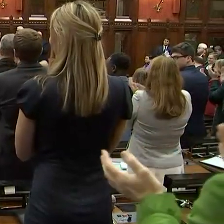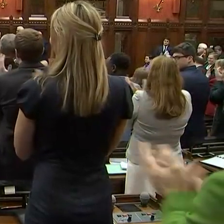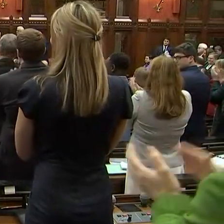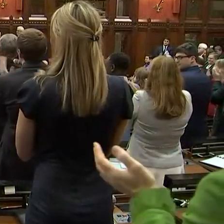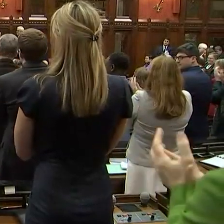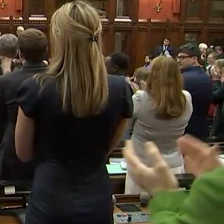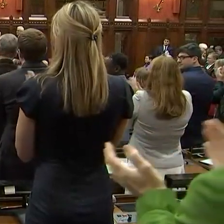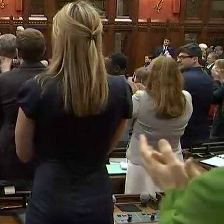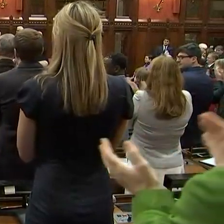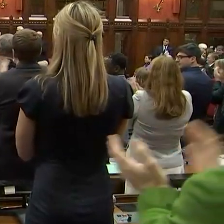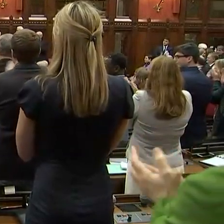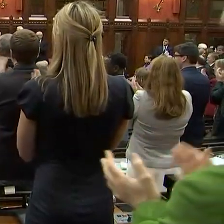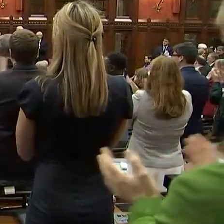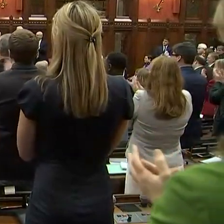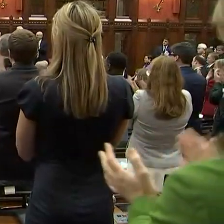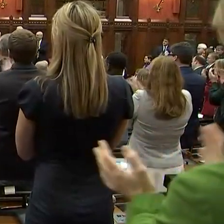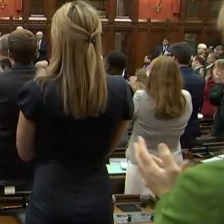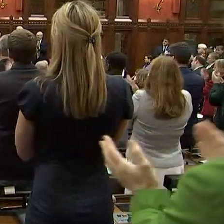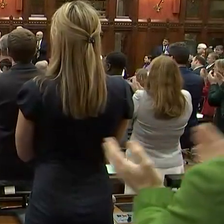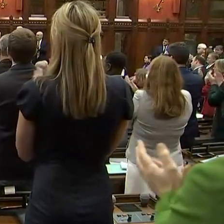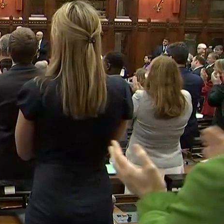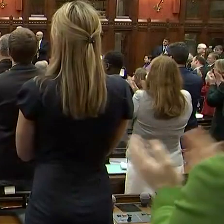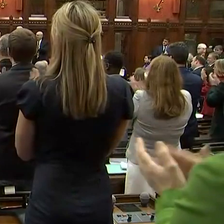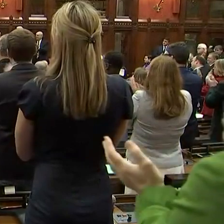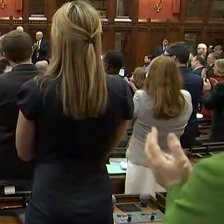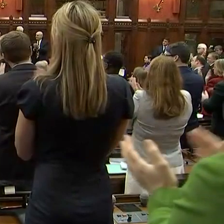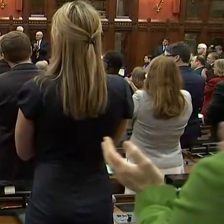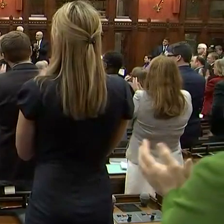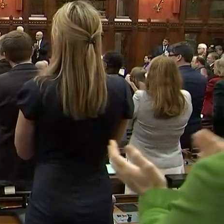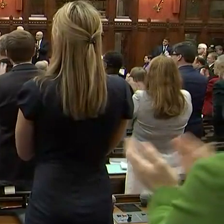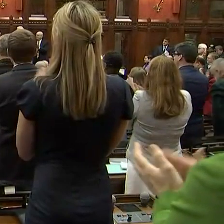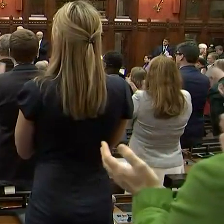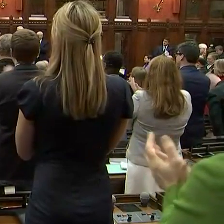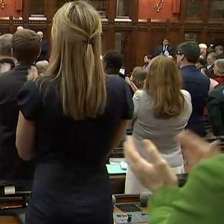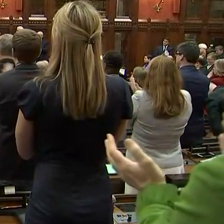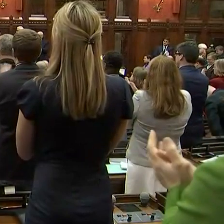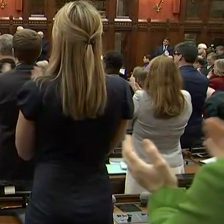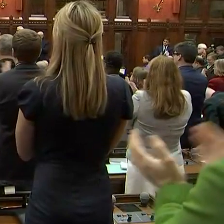The rest of our country is looking at Connecticut in a new light. So should you.